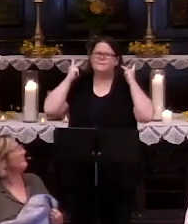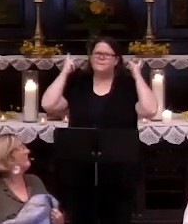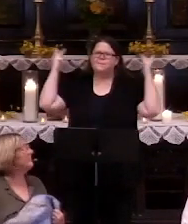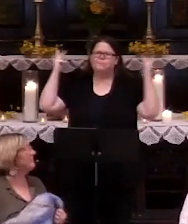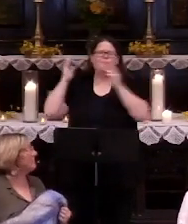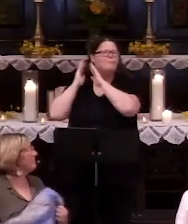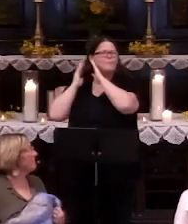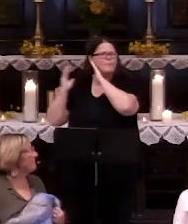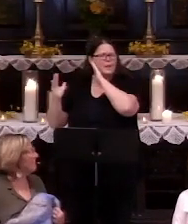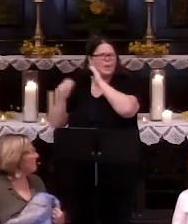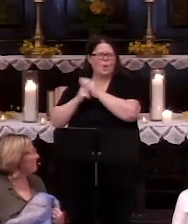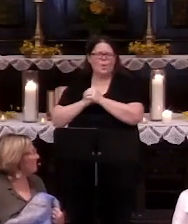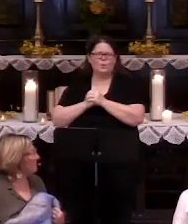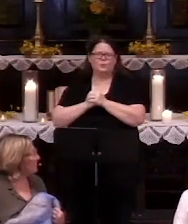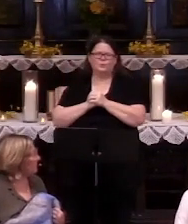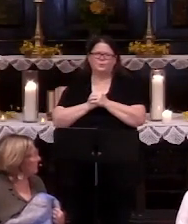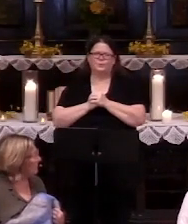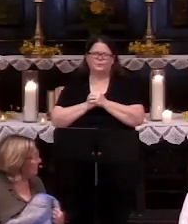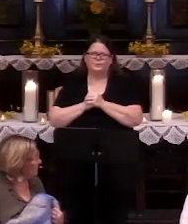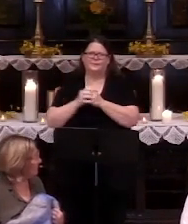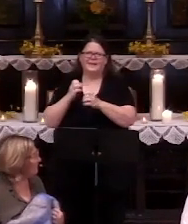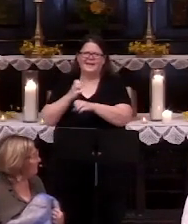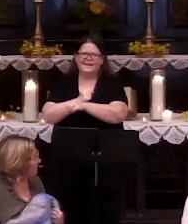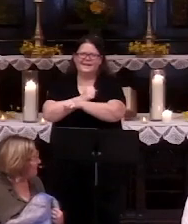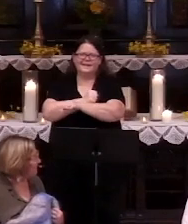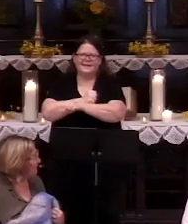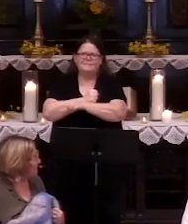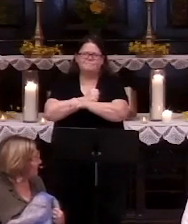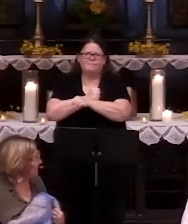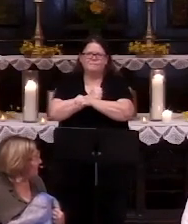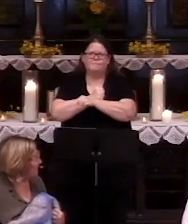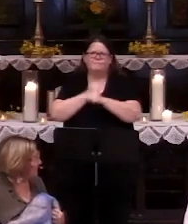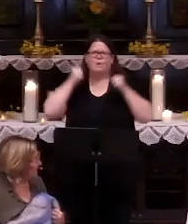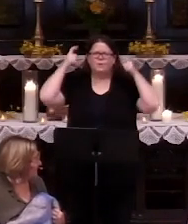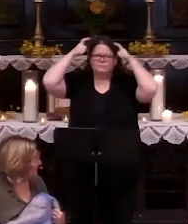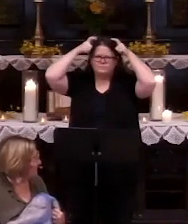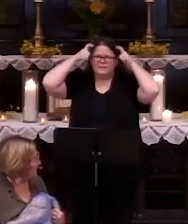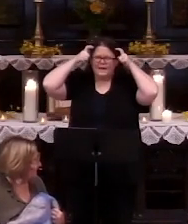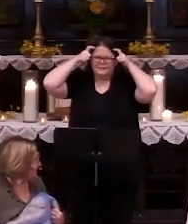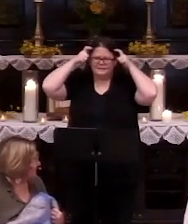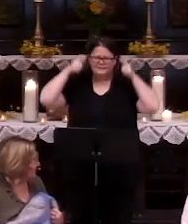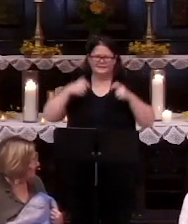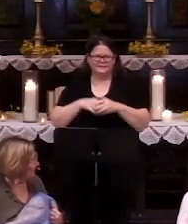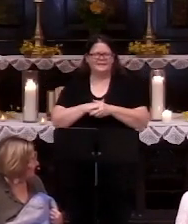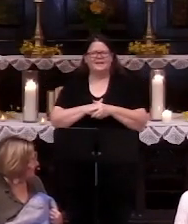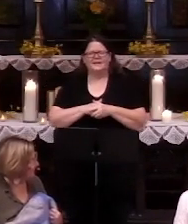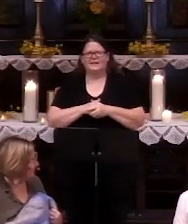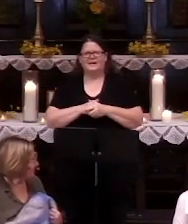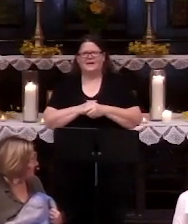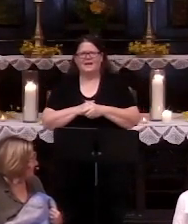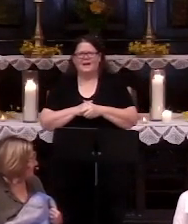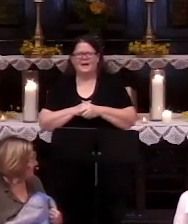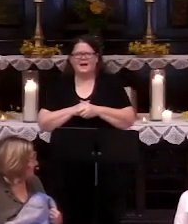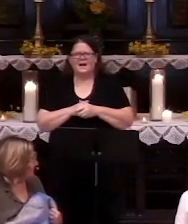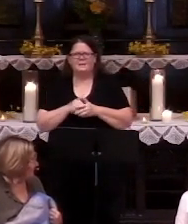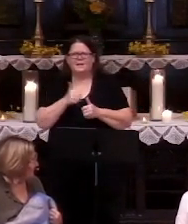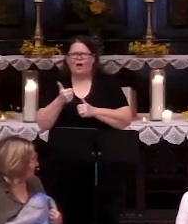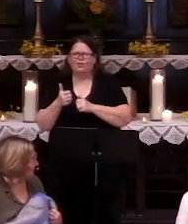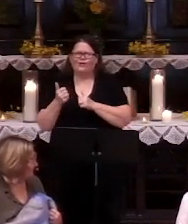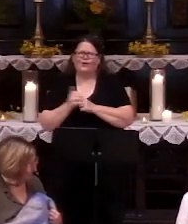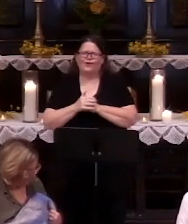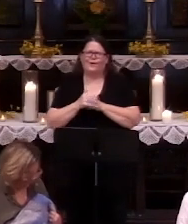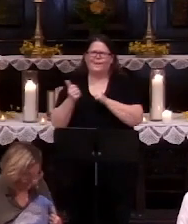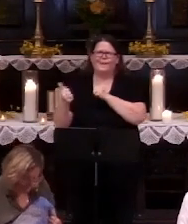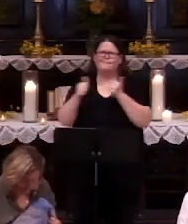chemotherapy hats, blankets, little squares that we give to baptism, the day of baptism. There are many other